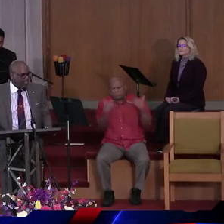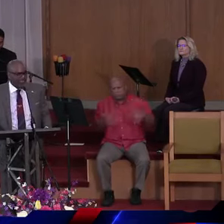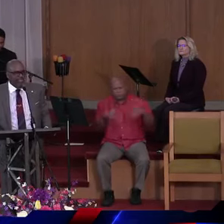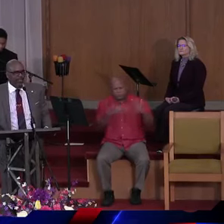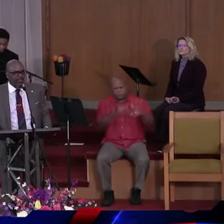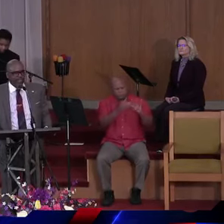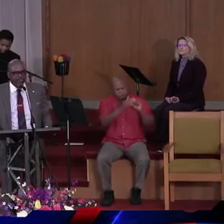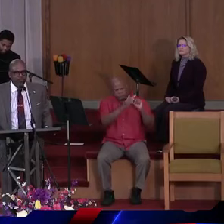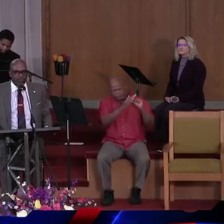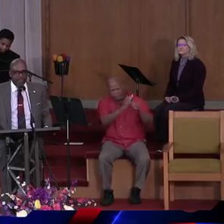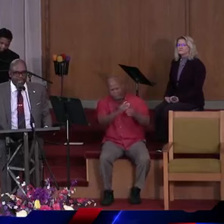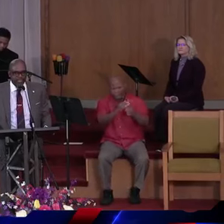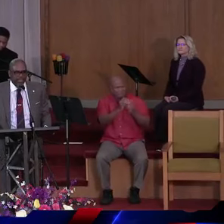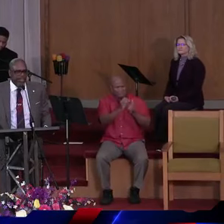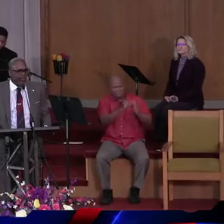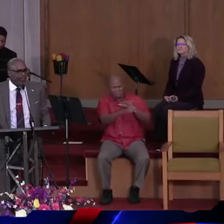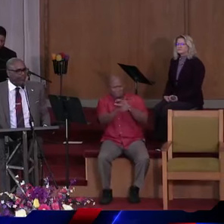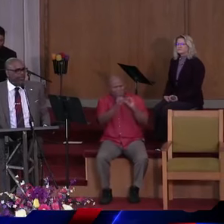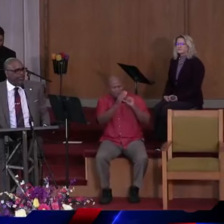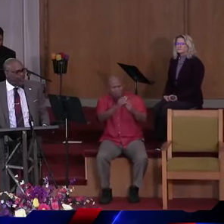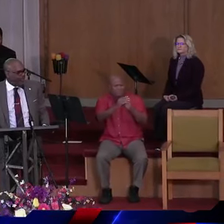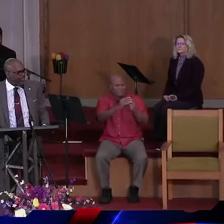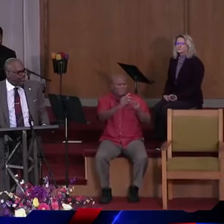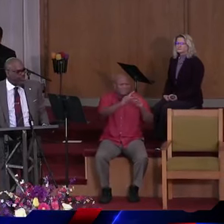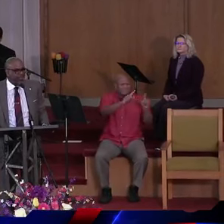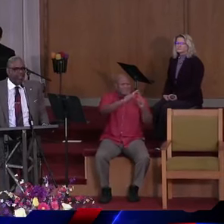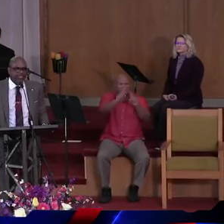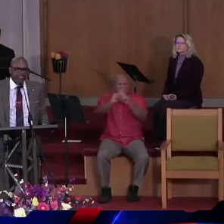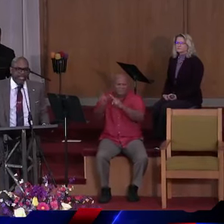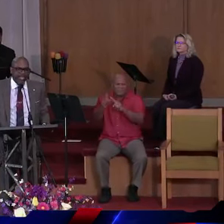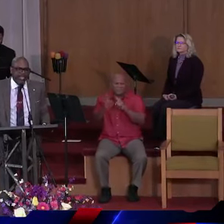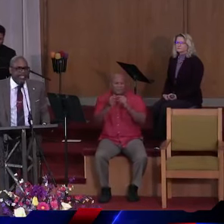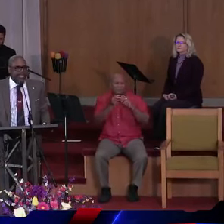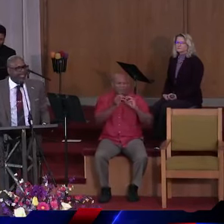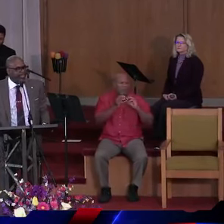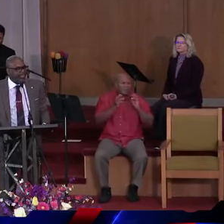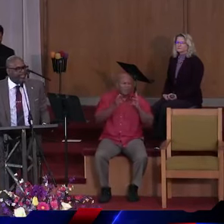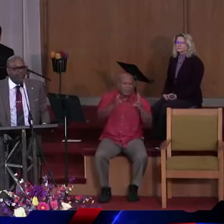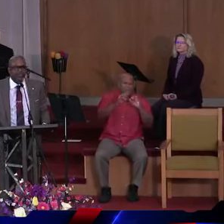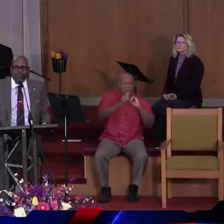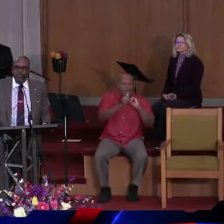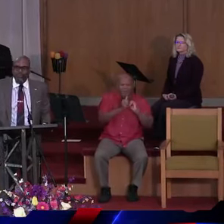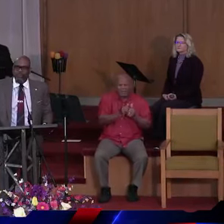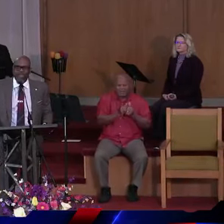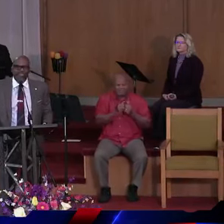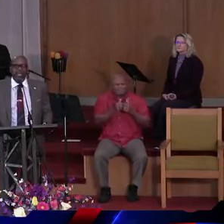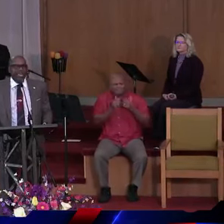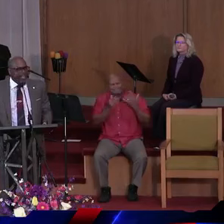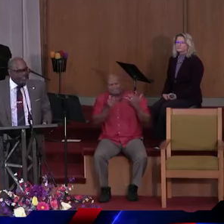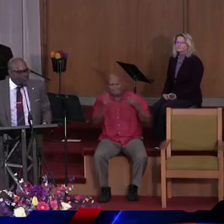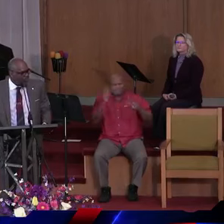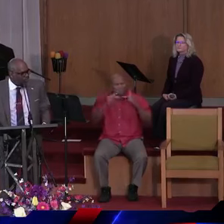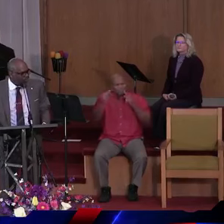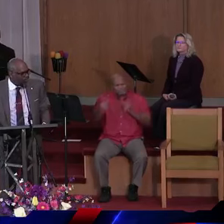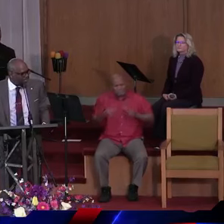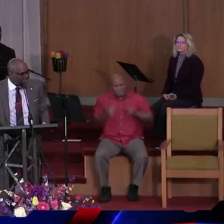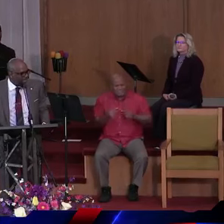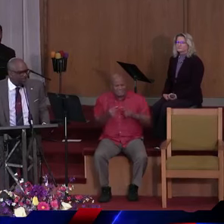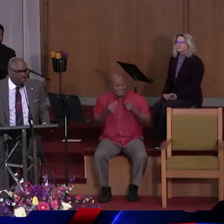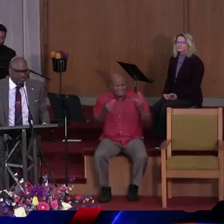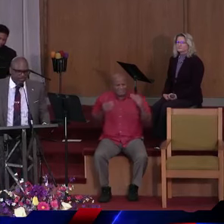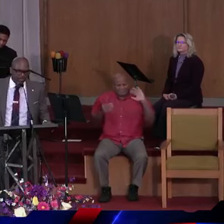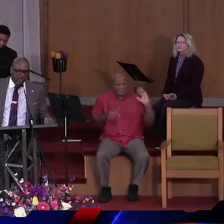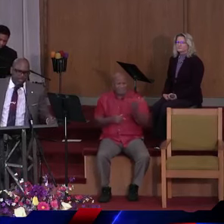of us in some way, form, or fashion. Pray for our courage and our faith to stand even as we're forced to face a new norm.